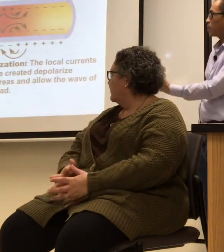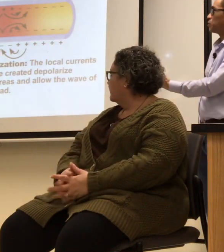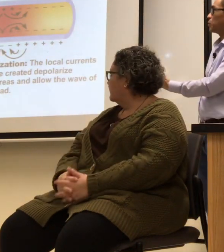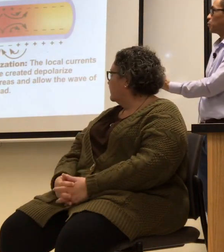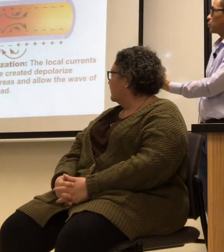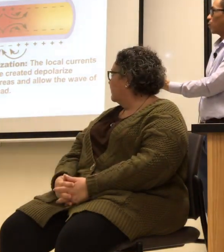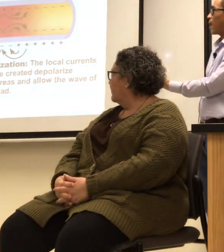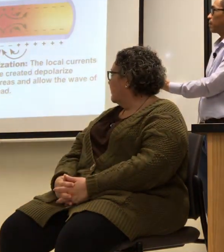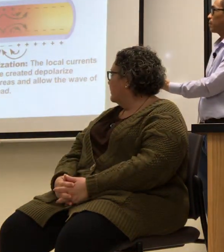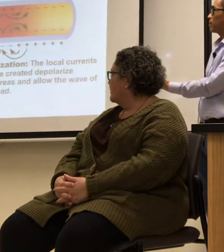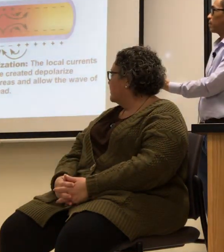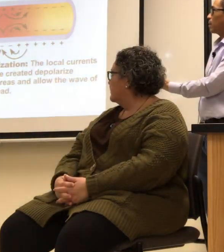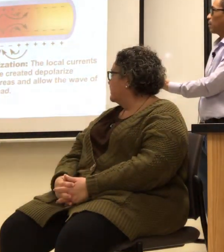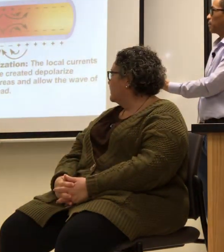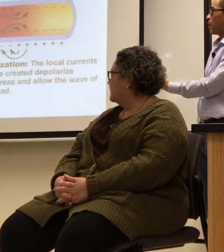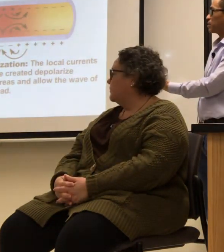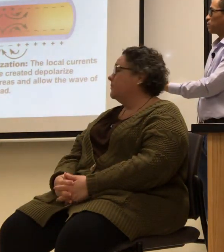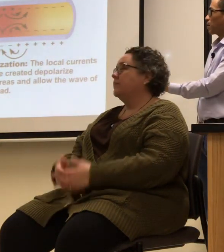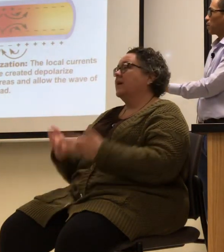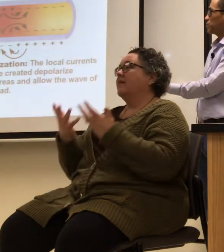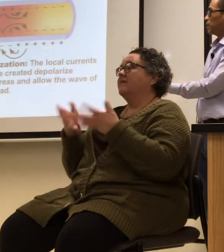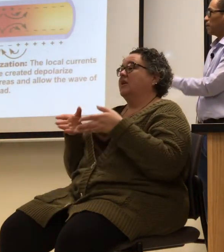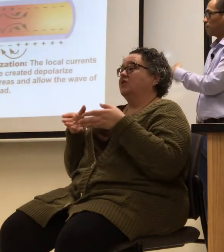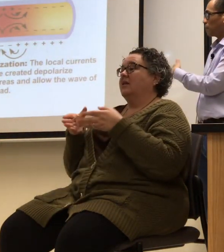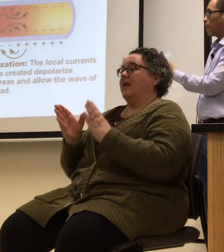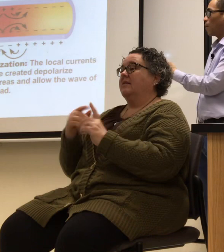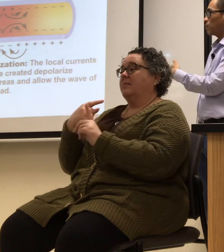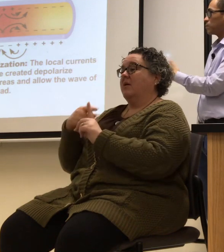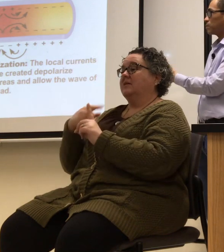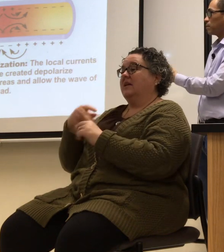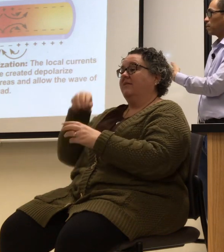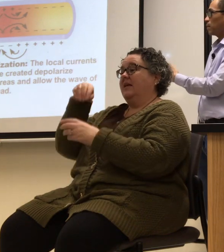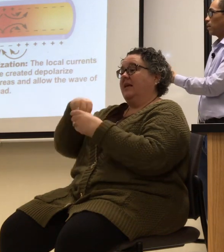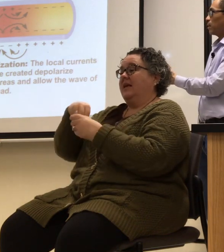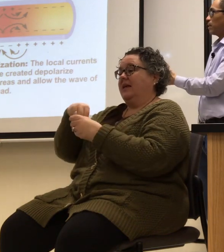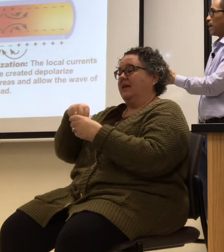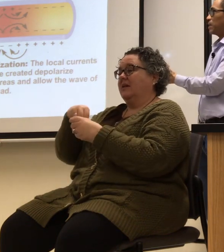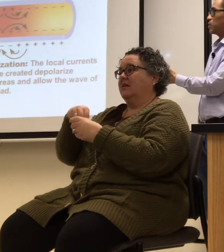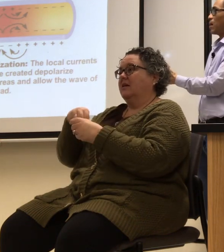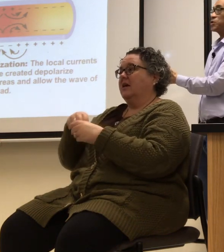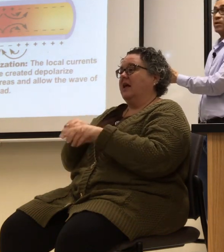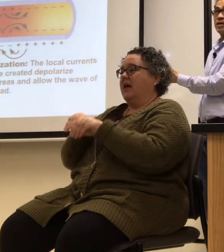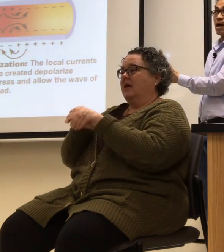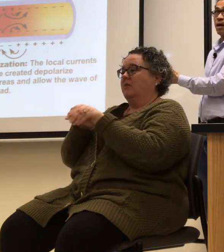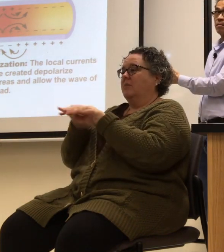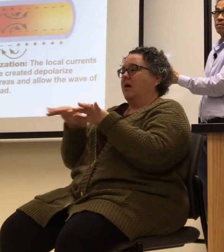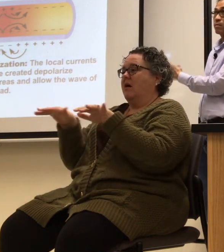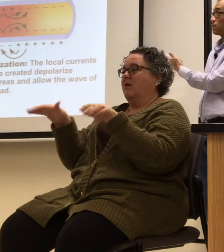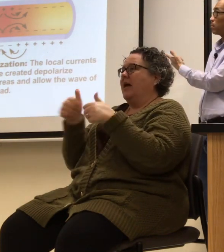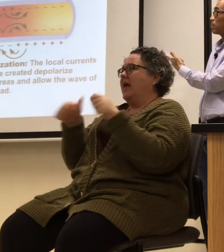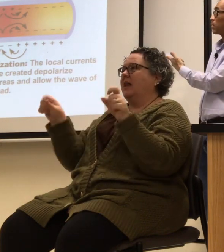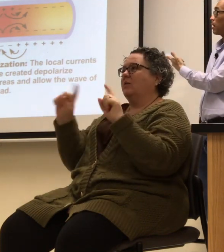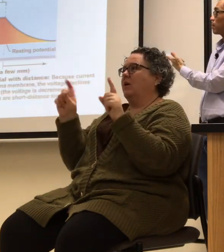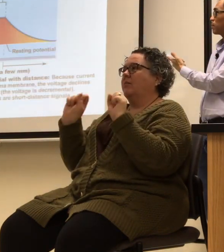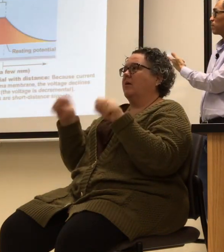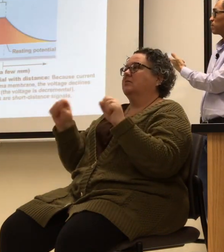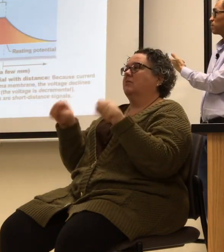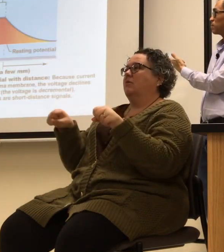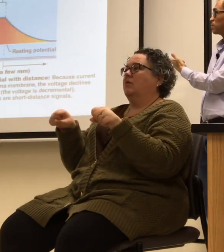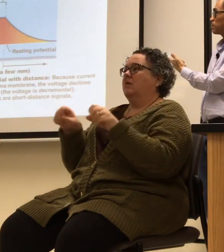And that once you let the positive charge in, it flows in any direction it can.